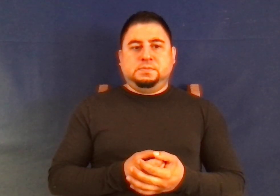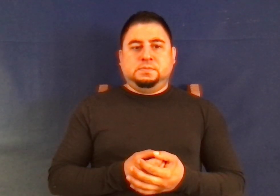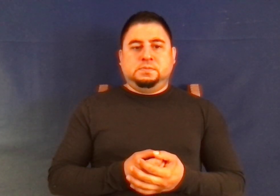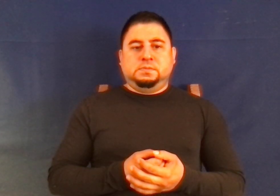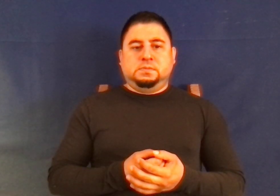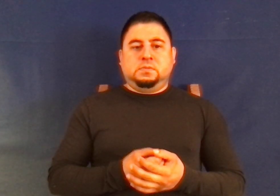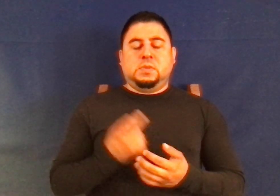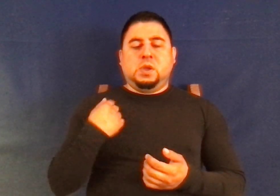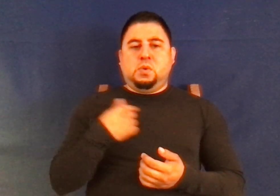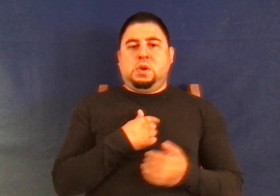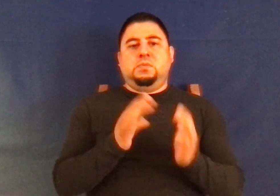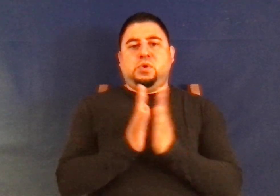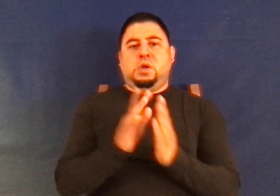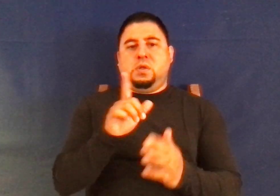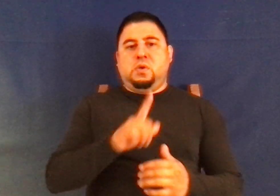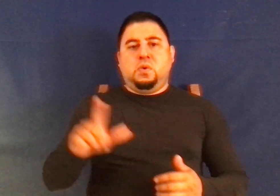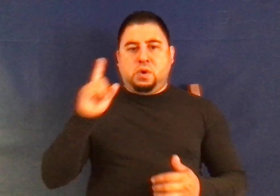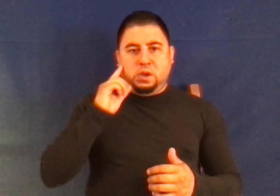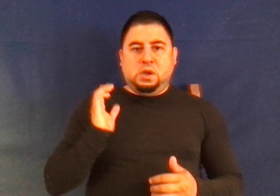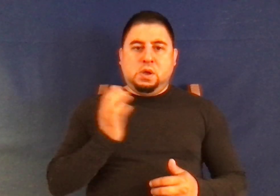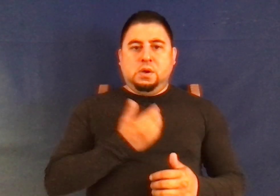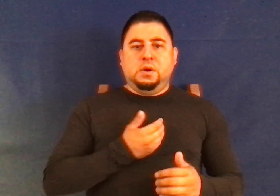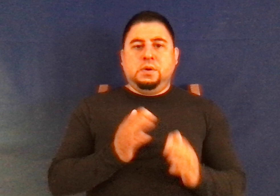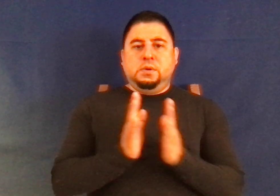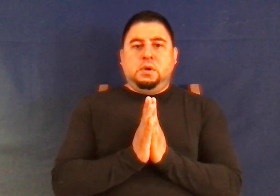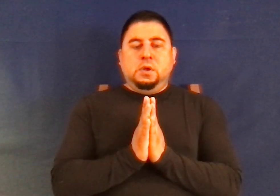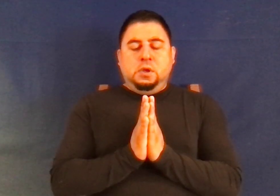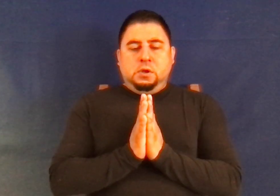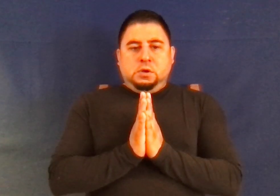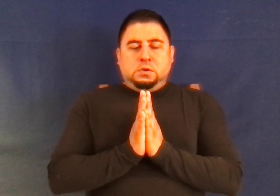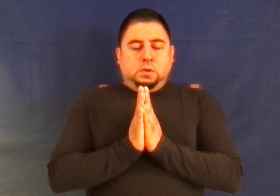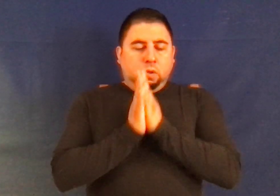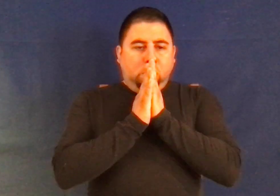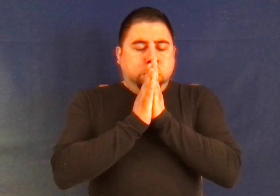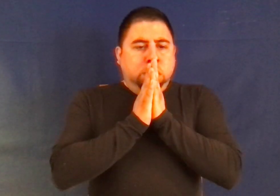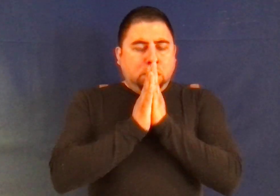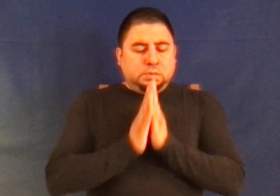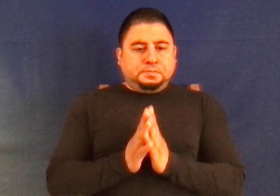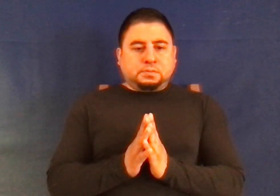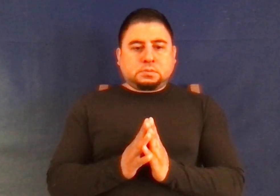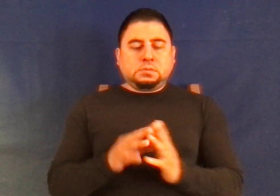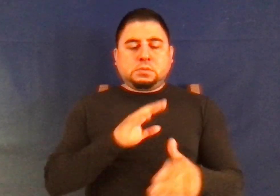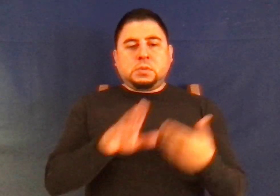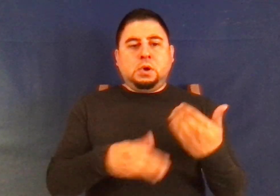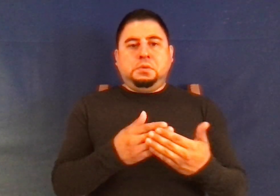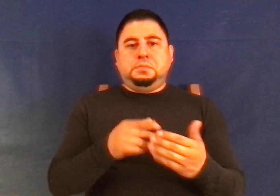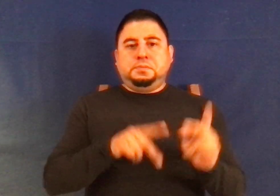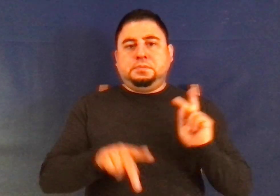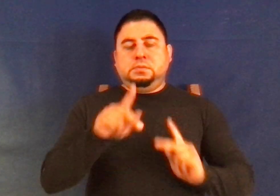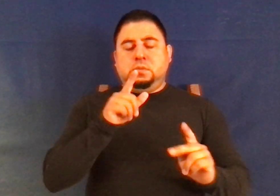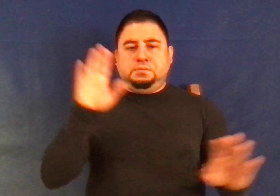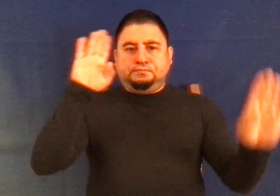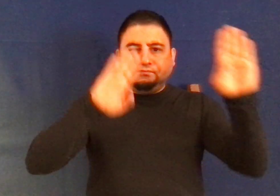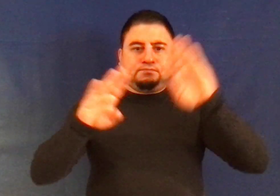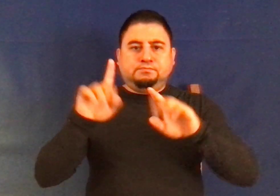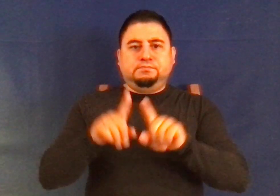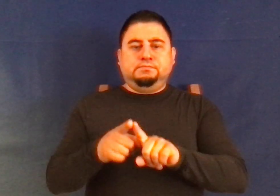Let us pray to the Lord. Lord, hear our prayer. That all those who are weary from the burdens of daily